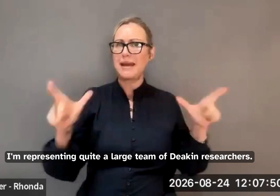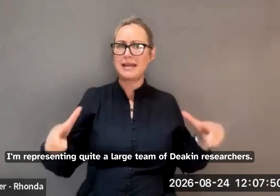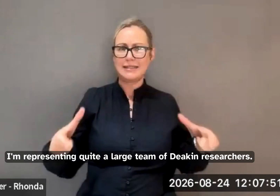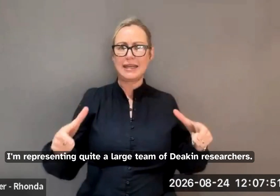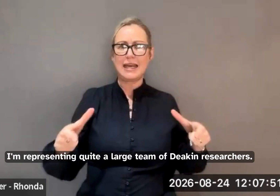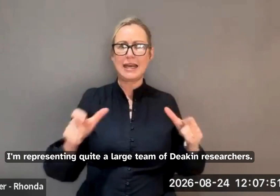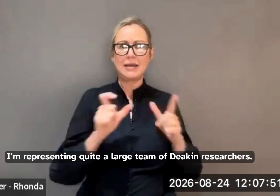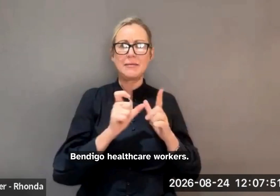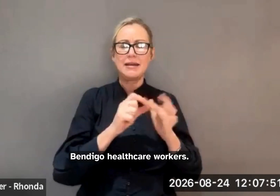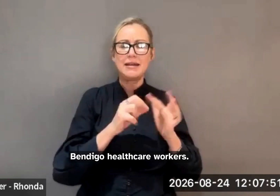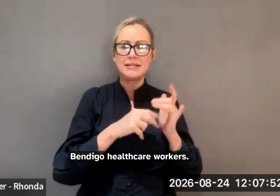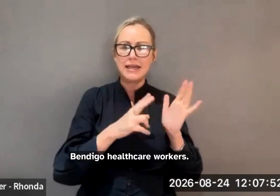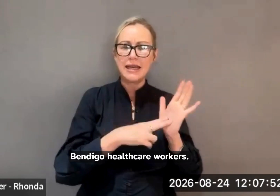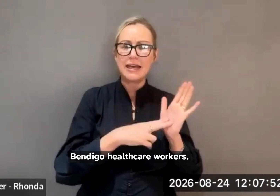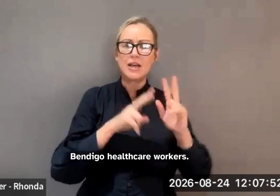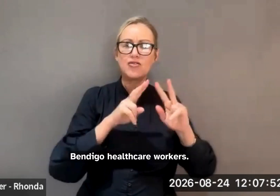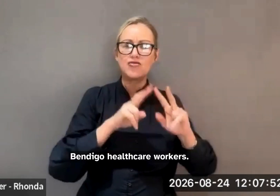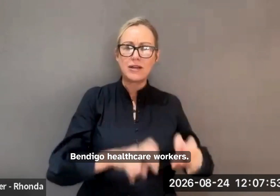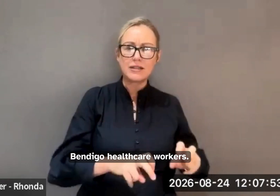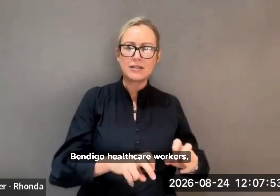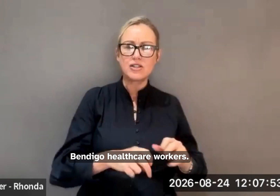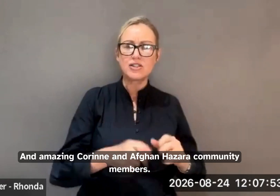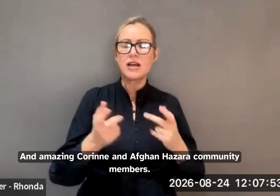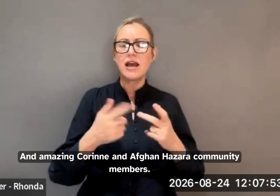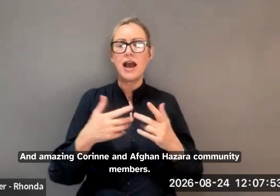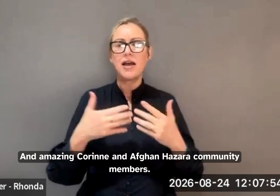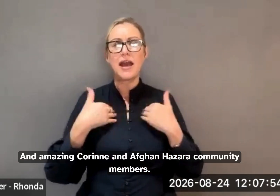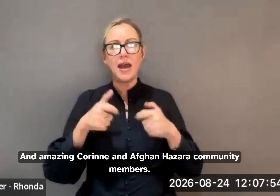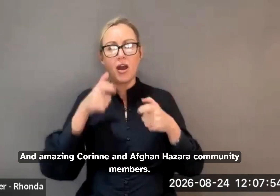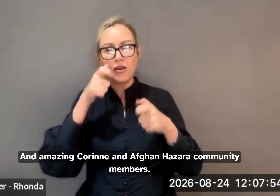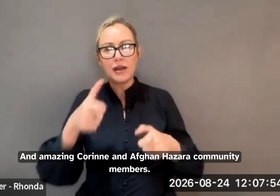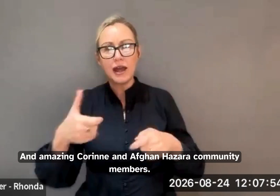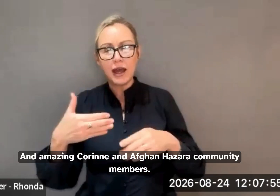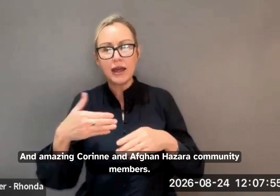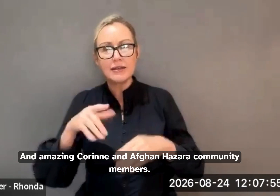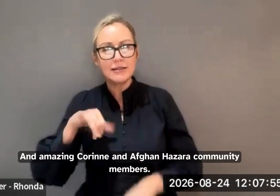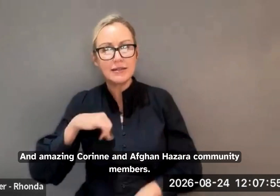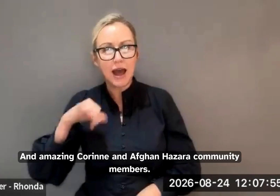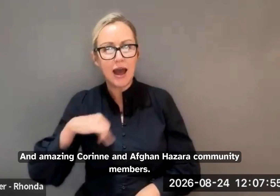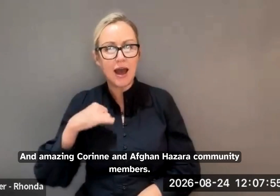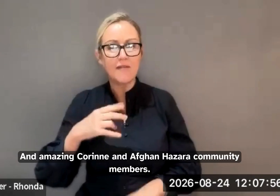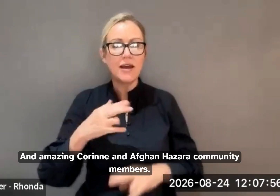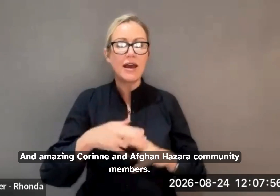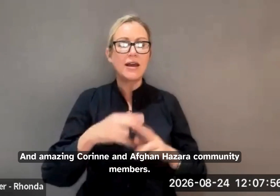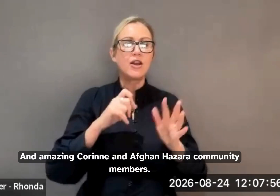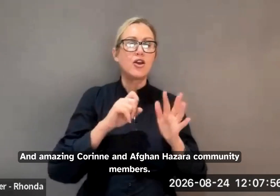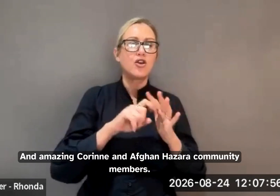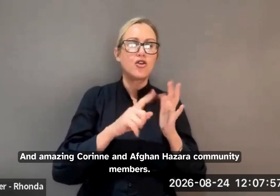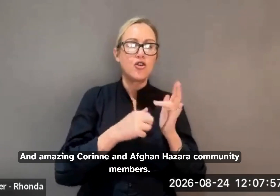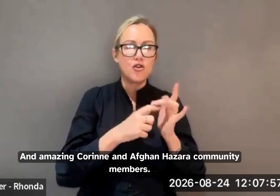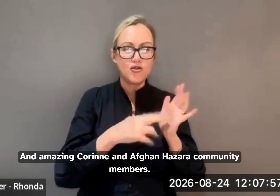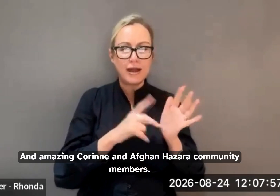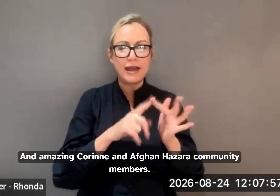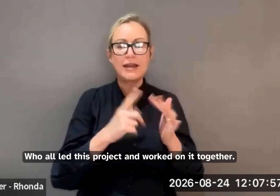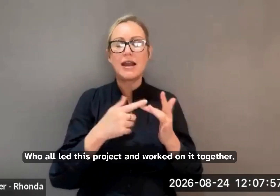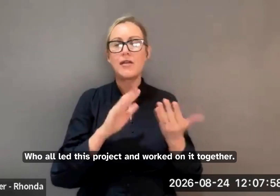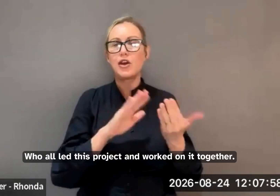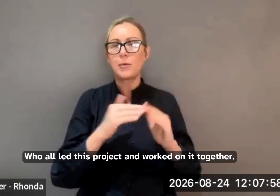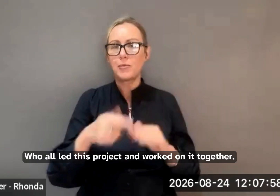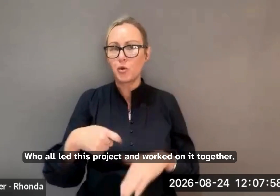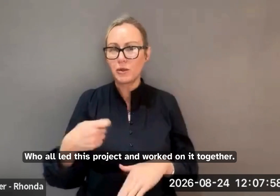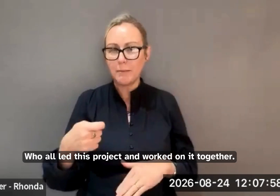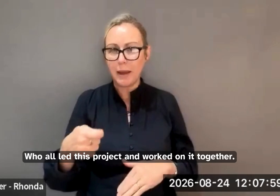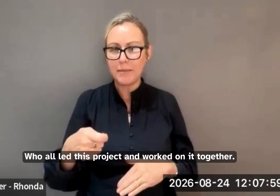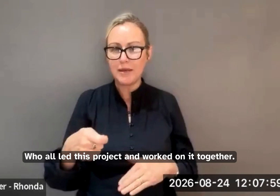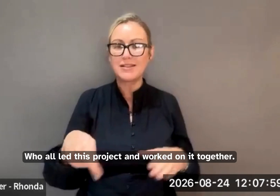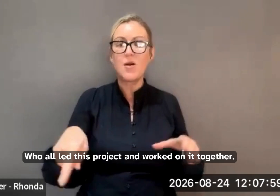Deakin researchers, Bendigo healthcare workers, and amazing Karen and Afghan Hazara community members